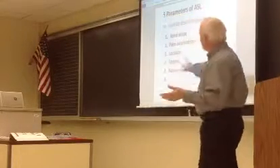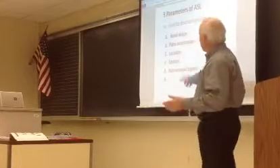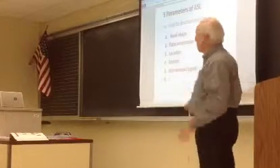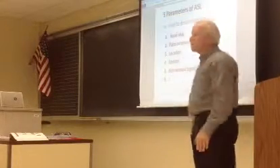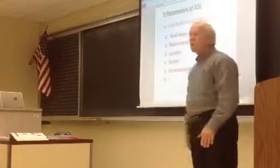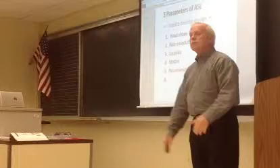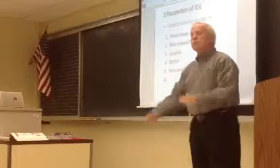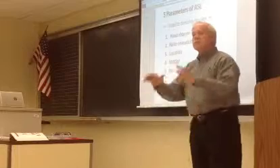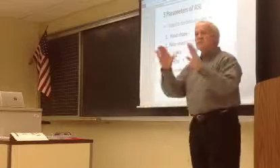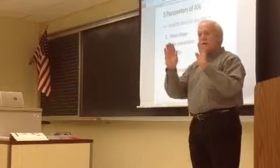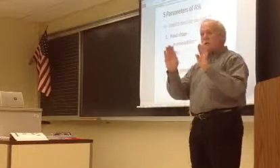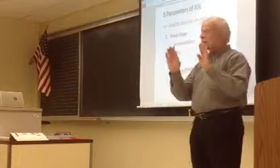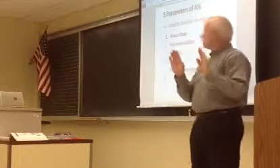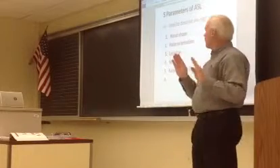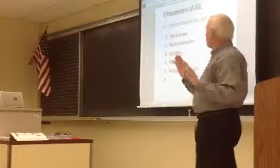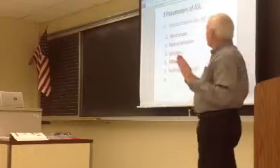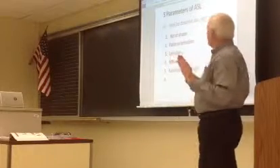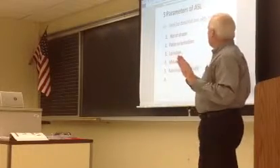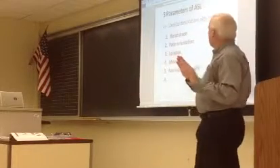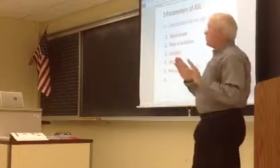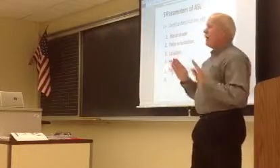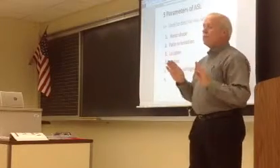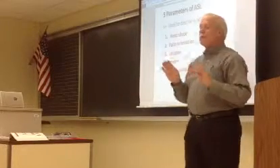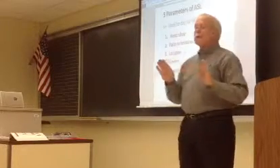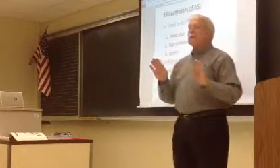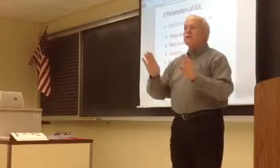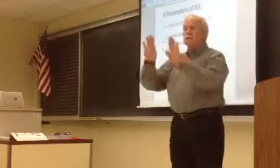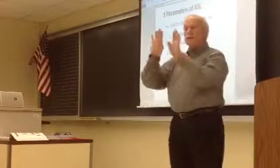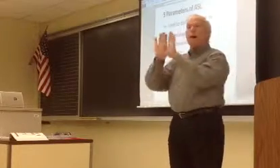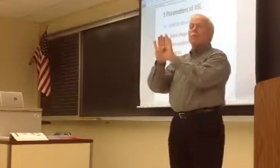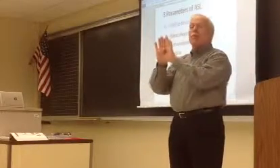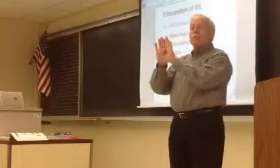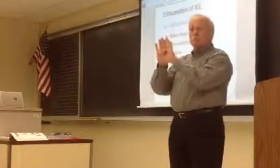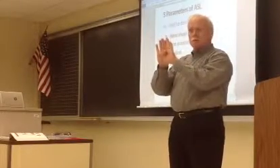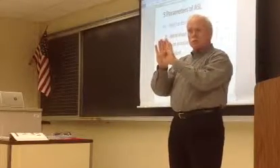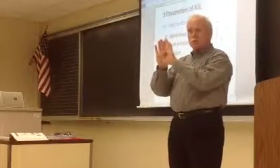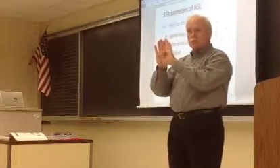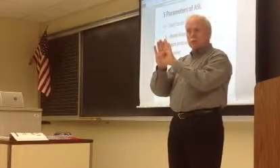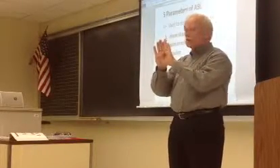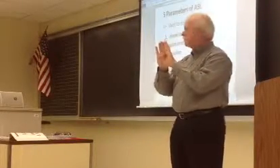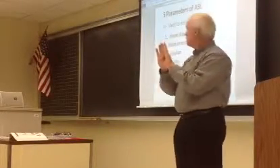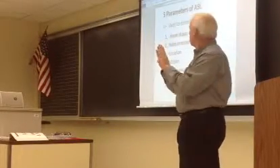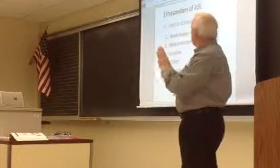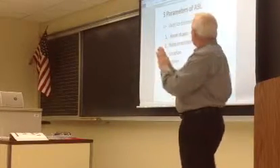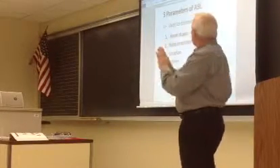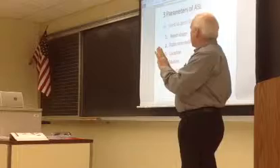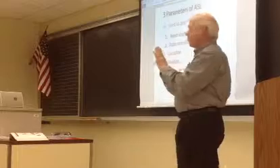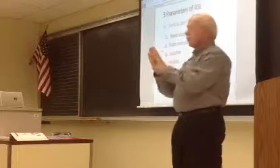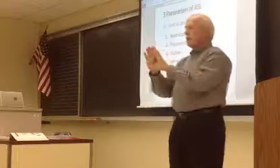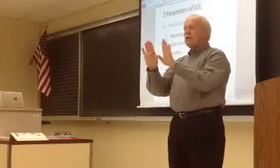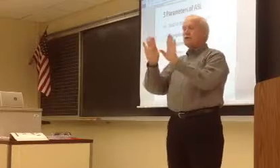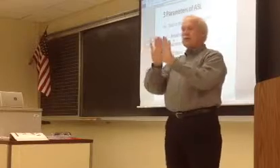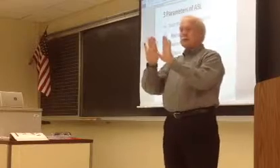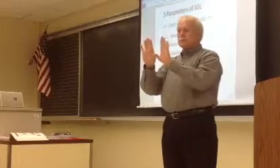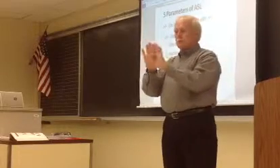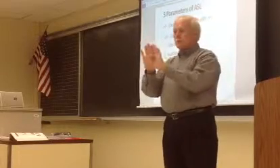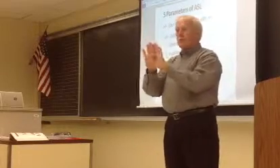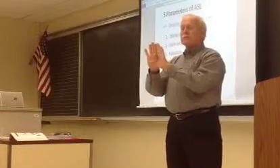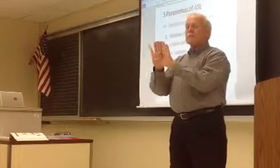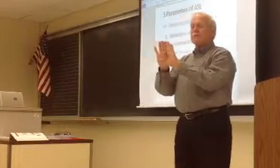the handshake is such and such. The palm orientation is palm out. The location is basically in